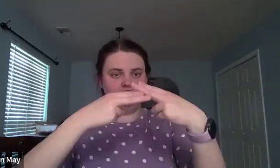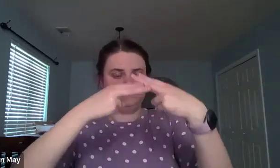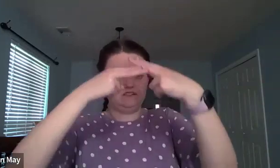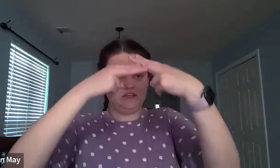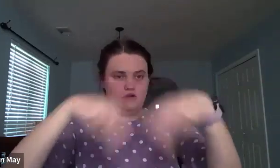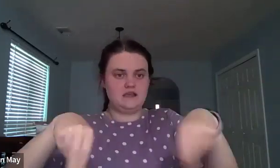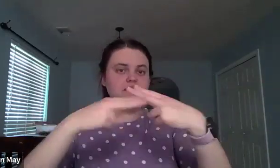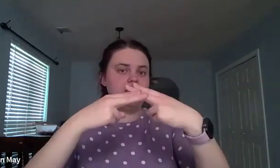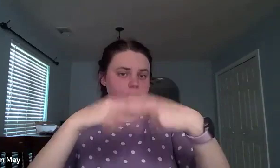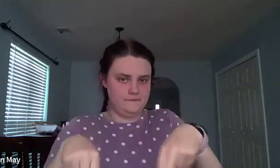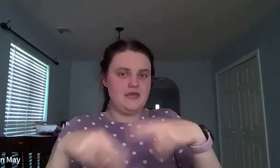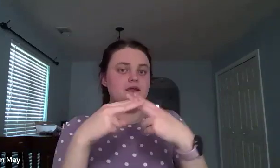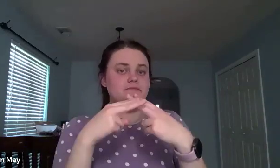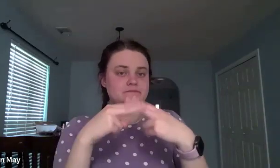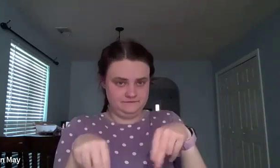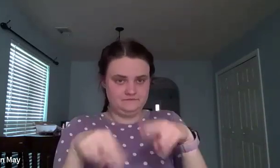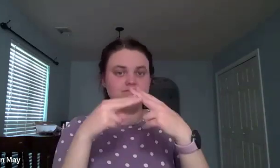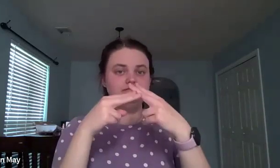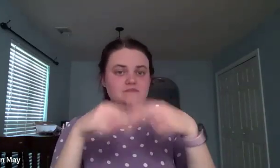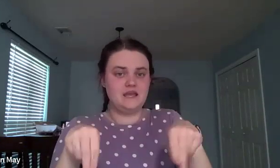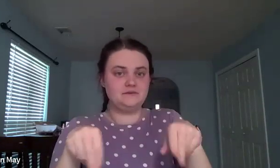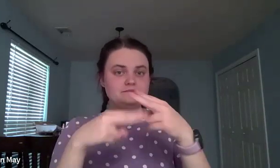So it's like cracking the egg. Egg. Egg.